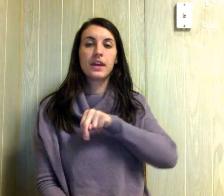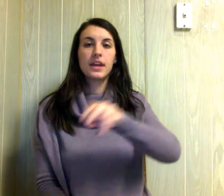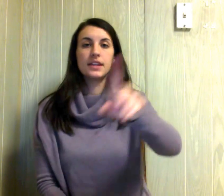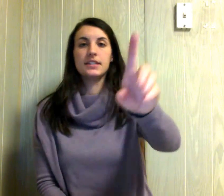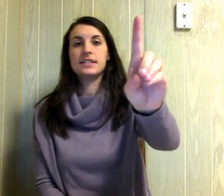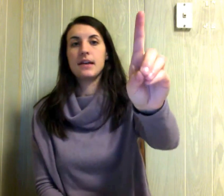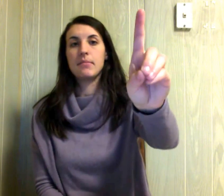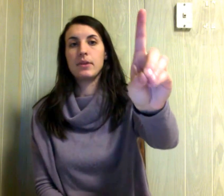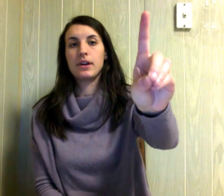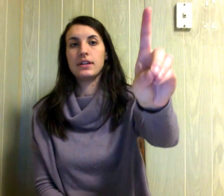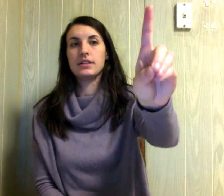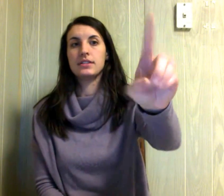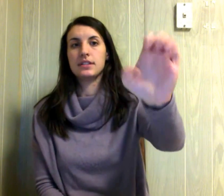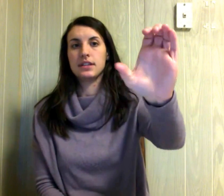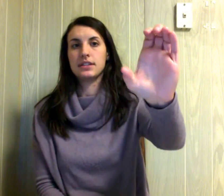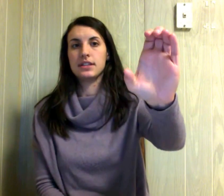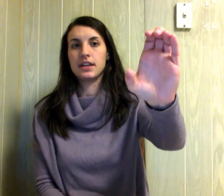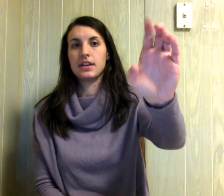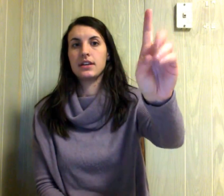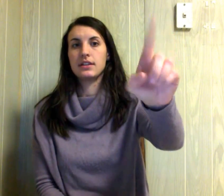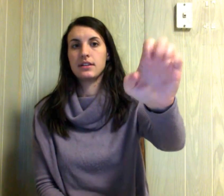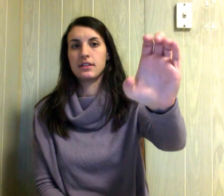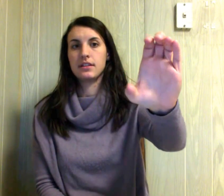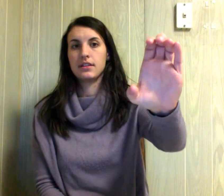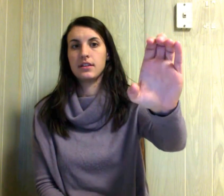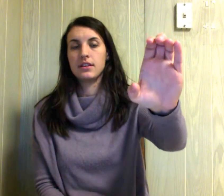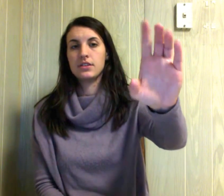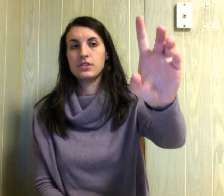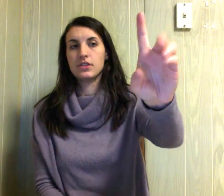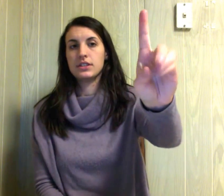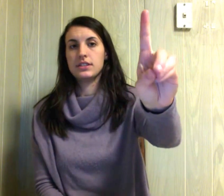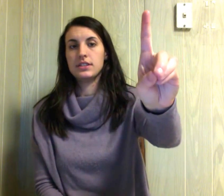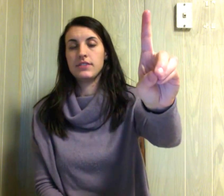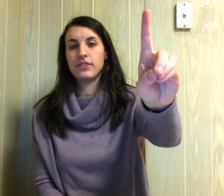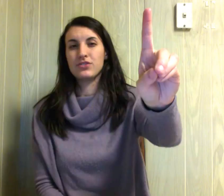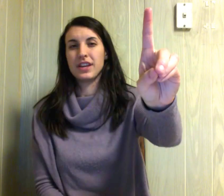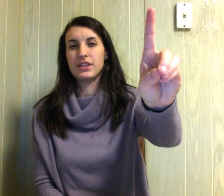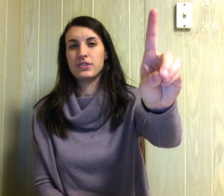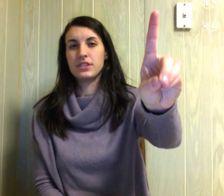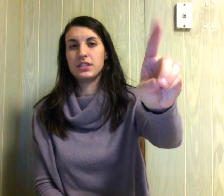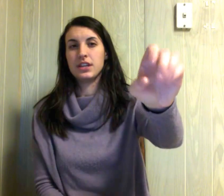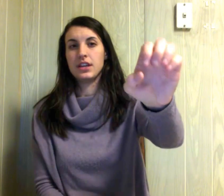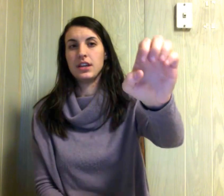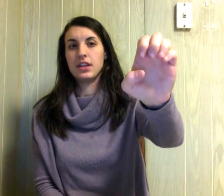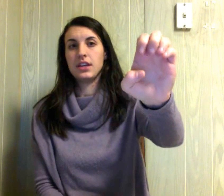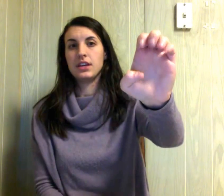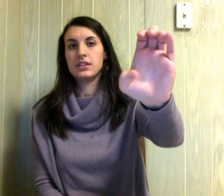And then December is D-E-C. So it flows right into a